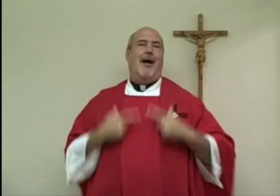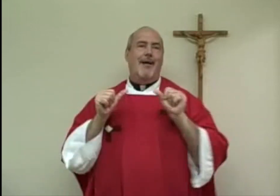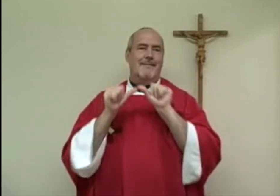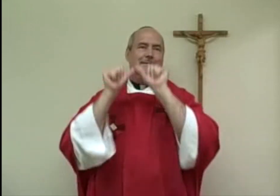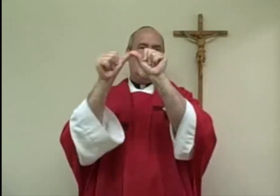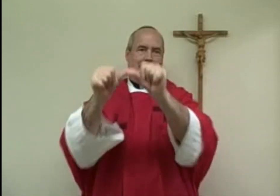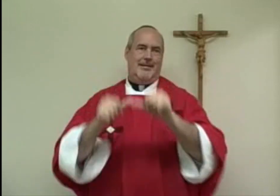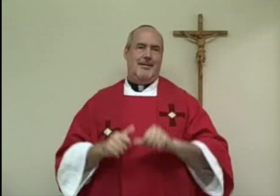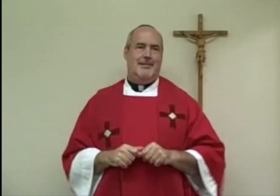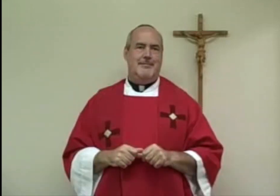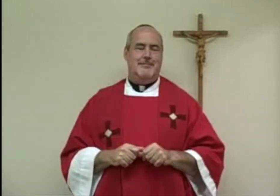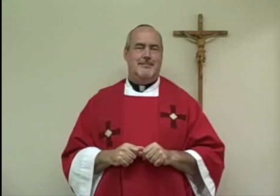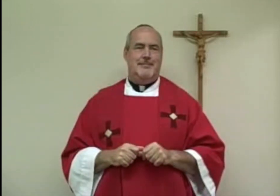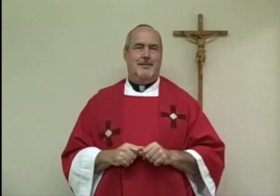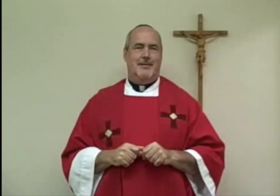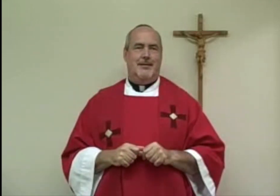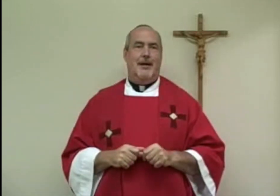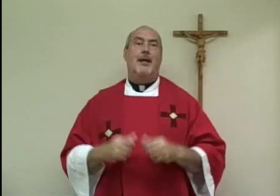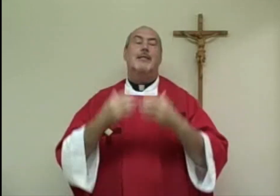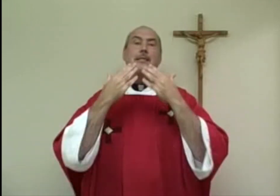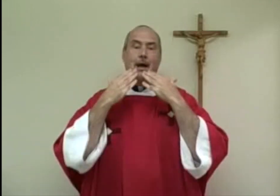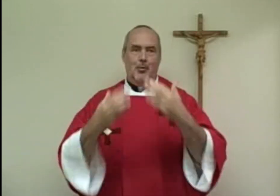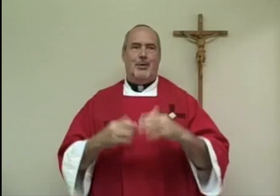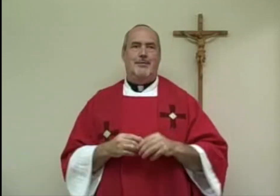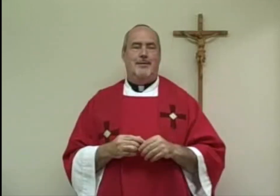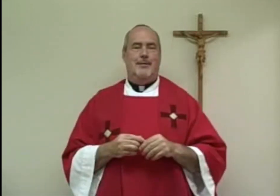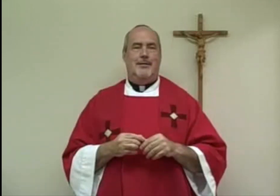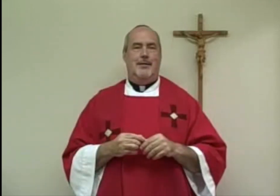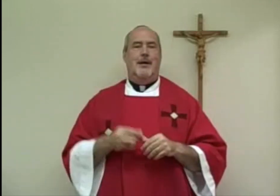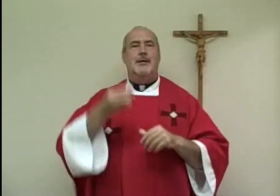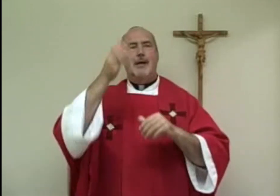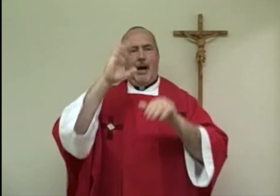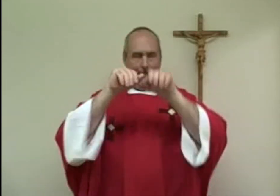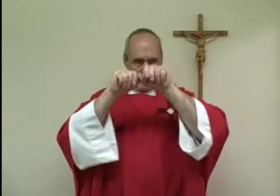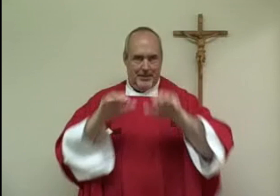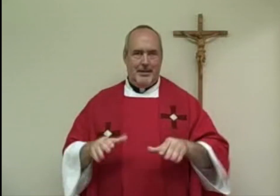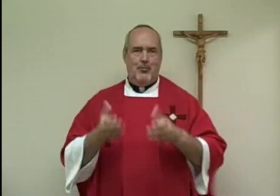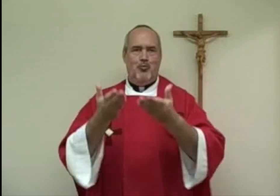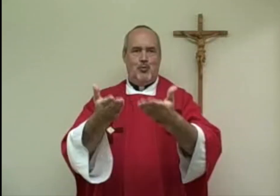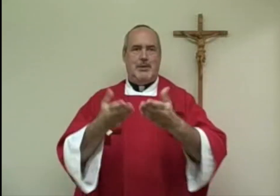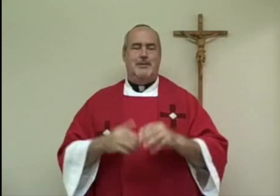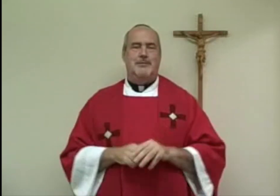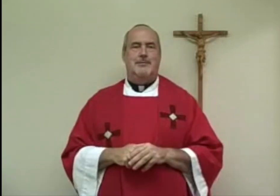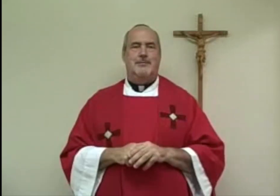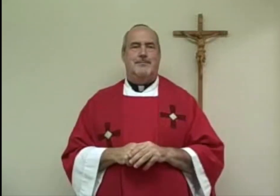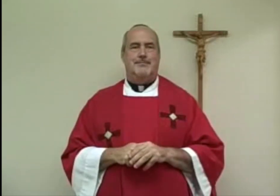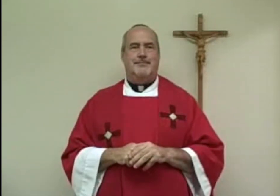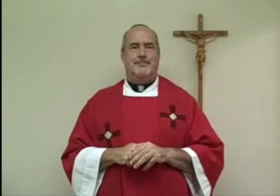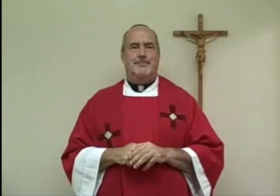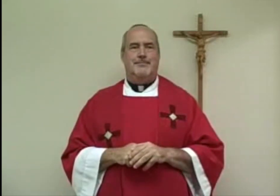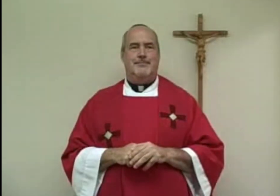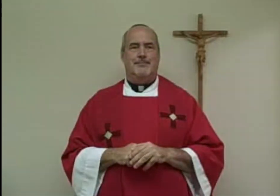did for us. He was crucified and died to give us everlasting life. Thank you, and God bless you.